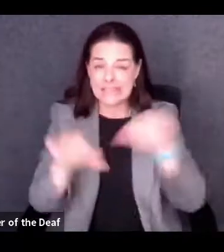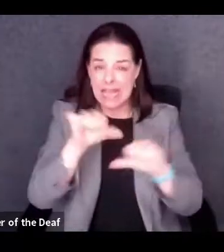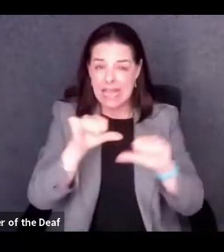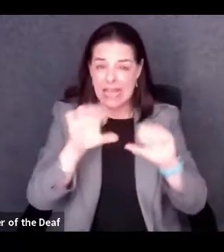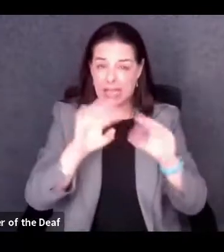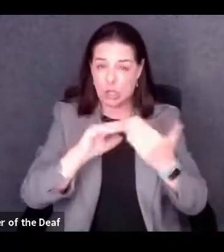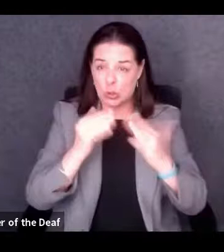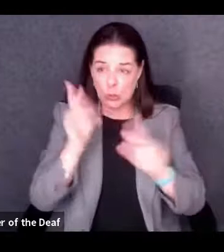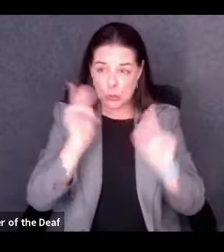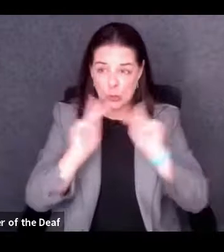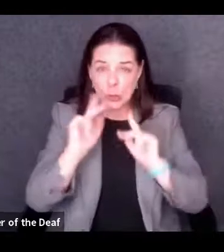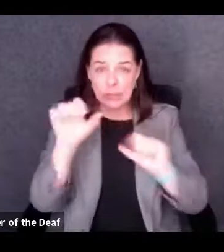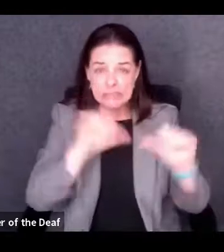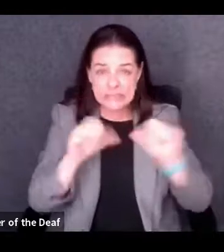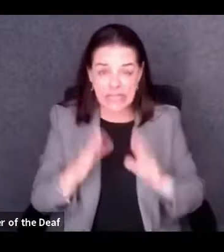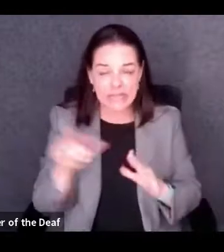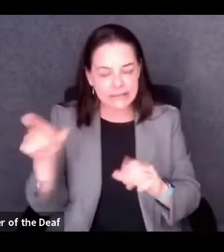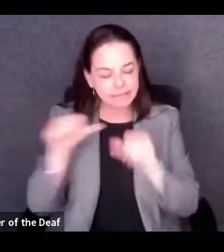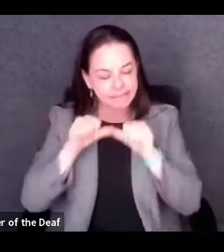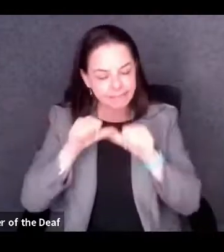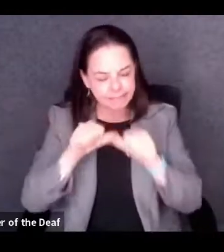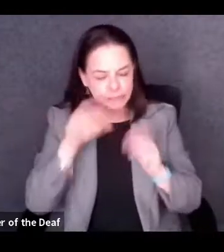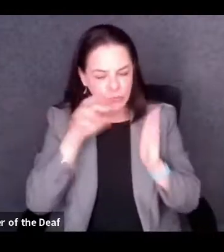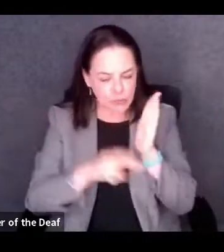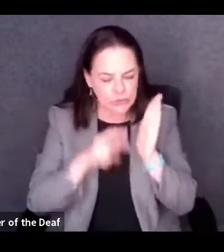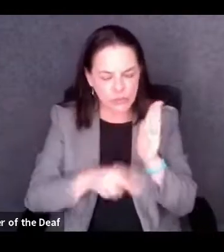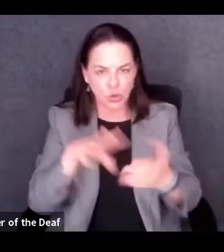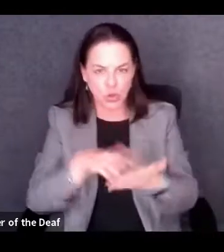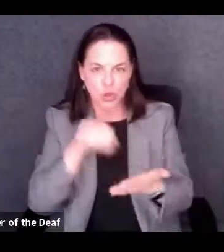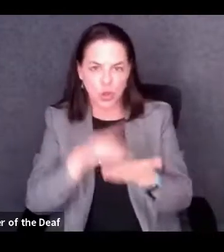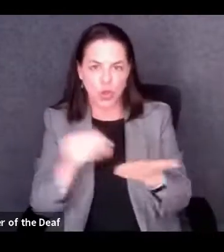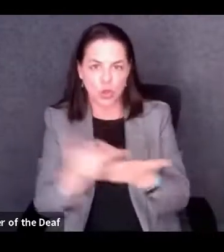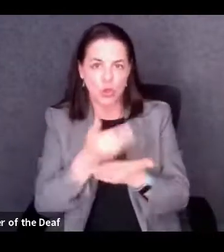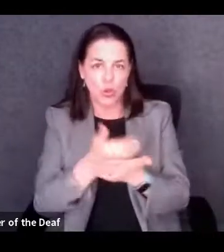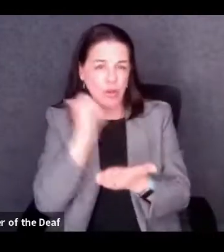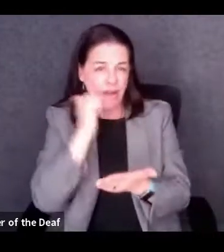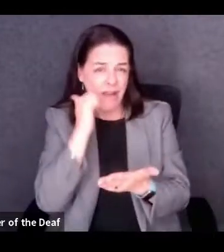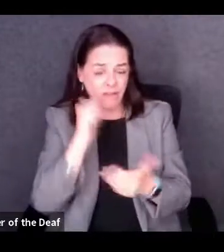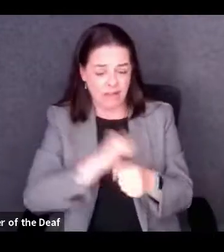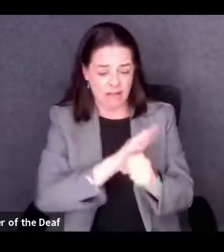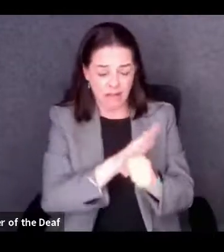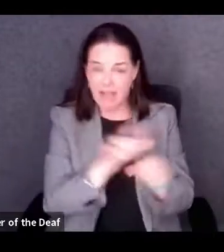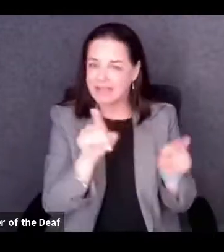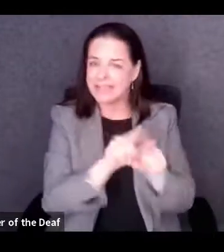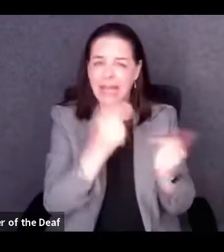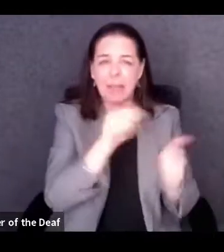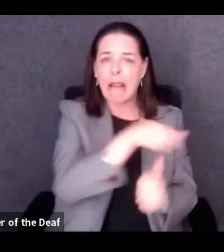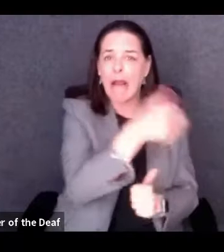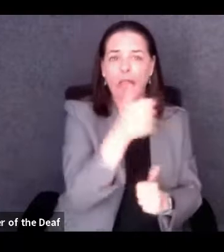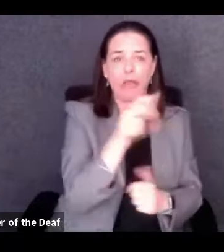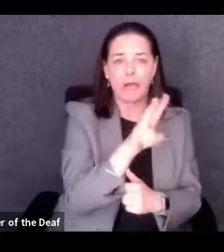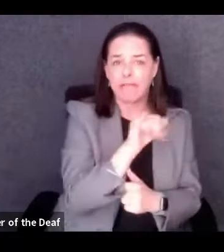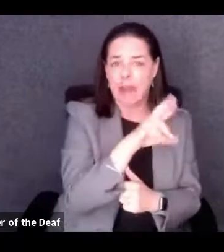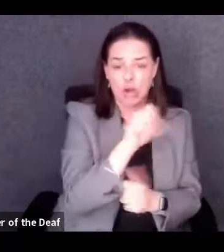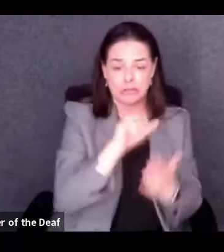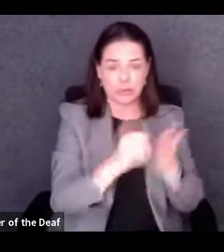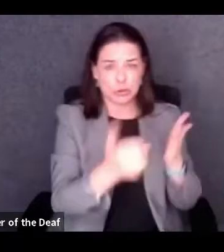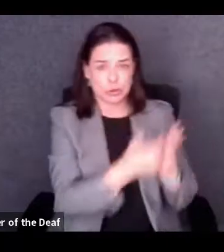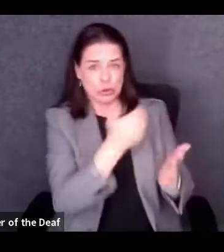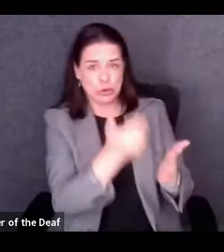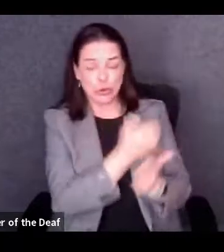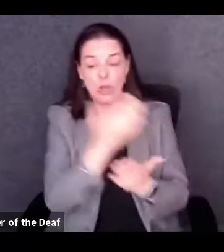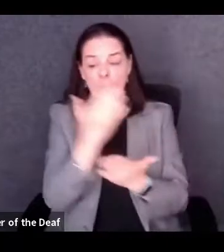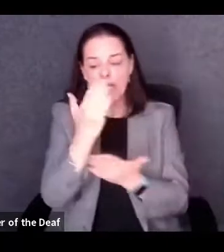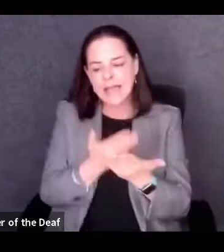community continues to learn every single day about COVID-19 as they would with any new virus, some things are now a